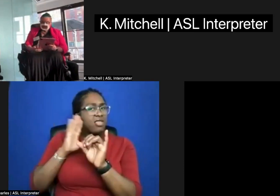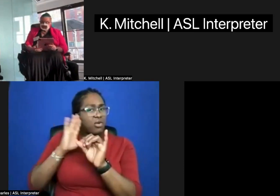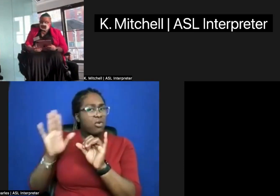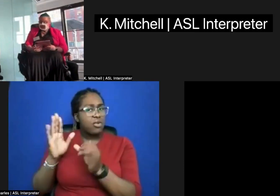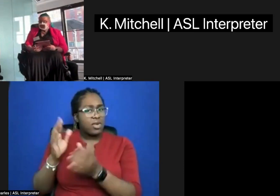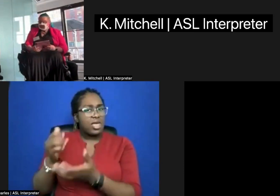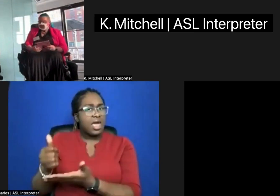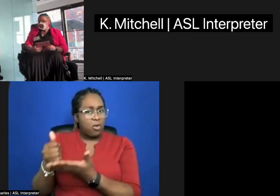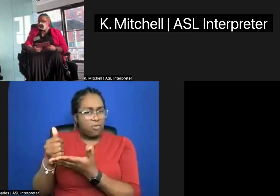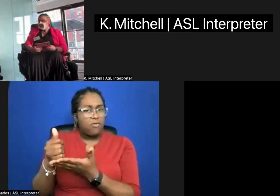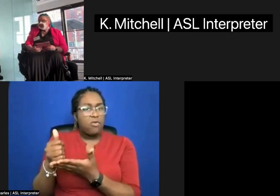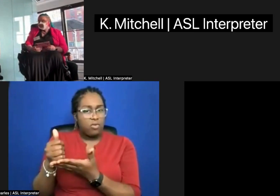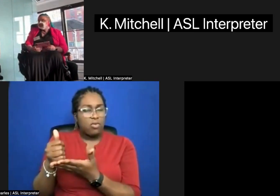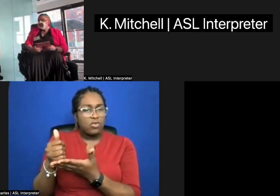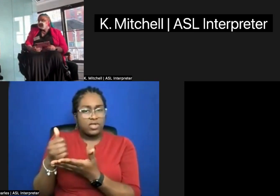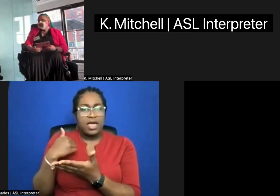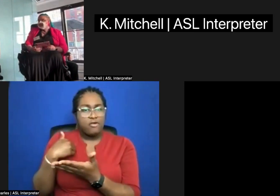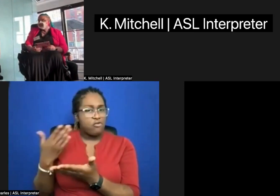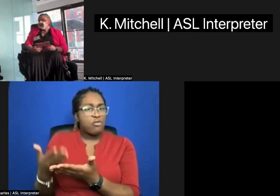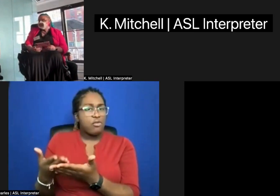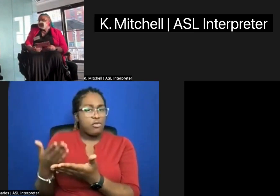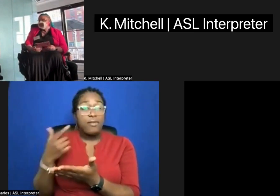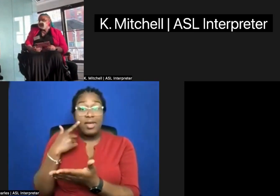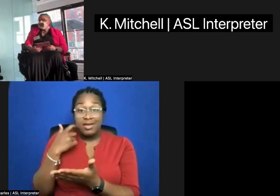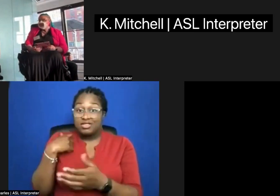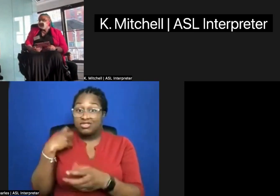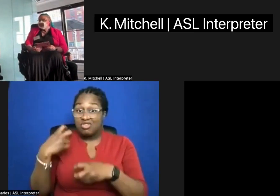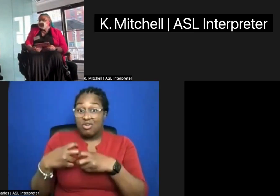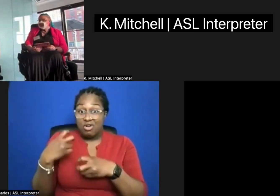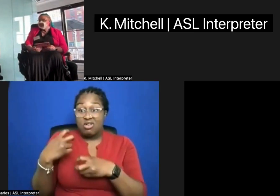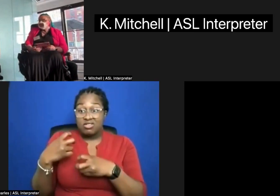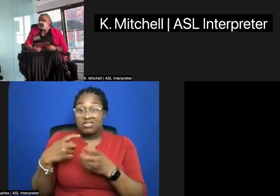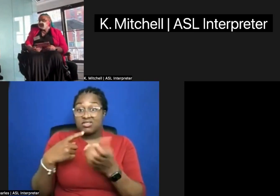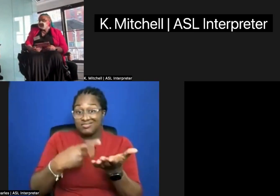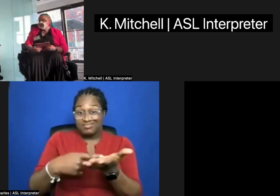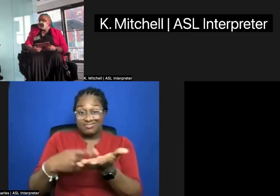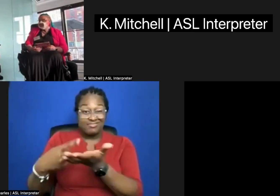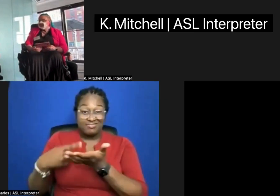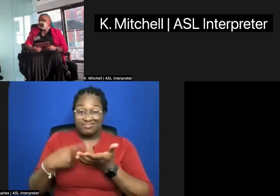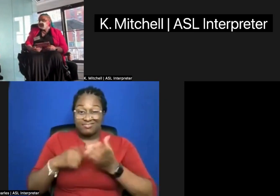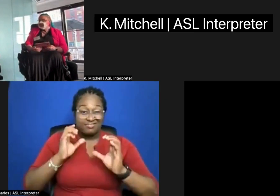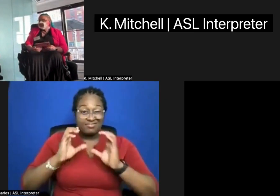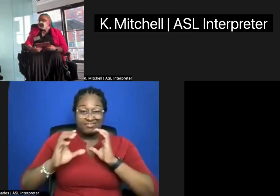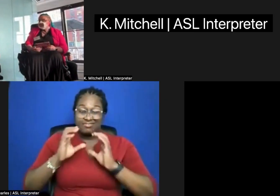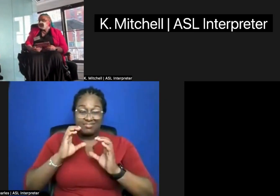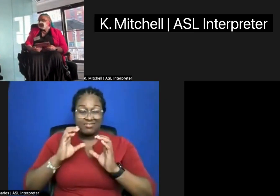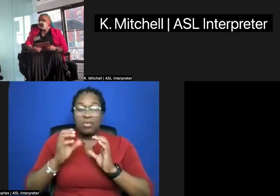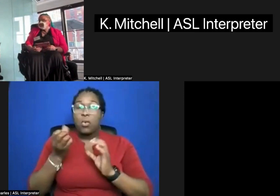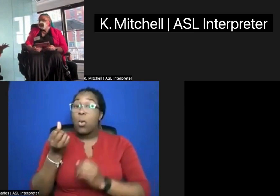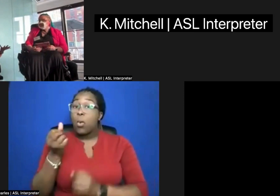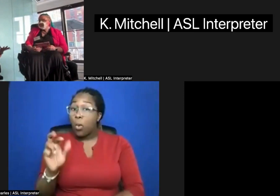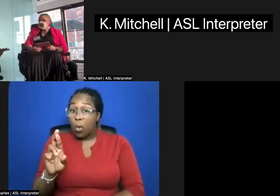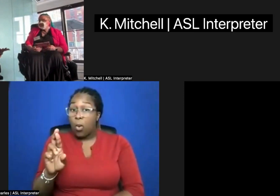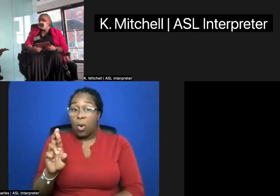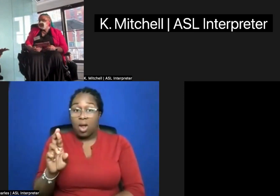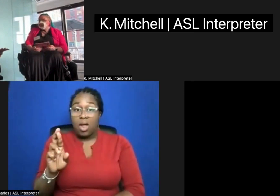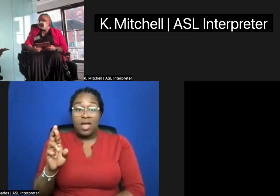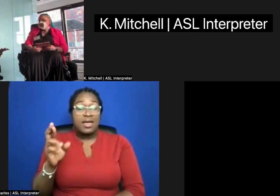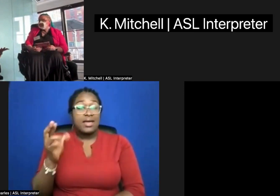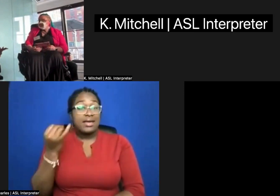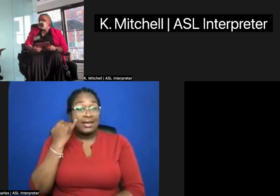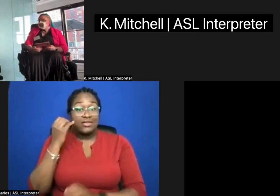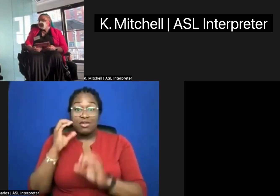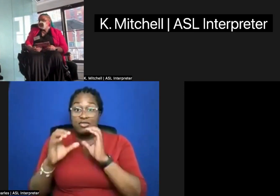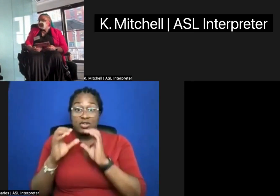up. Because it's much harder to talk about these conversations that may have been verbal, or if the conversation happened at